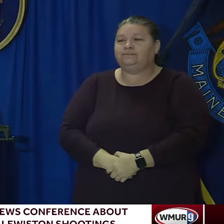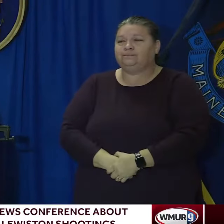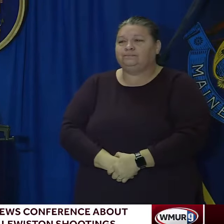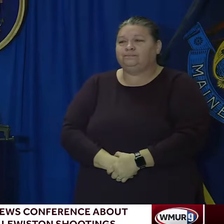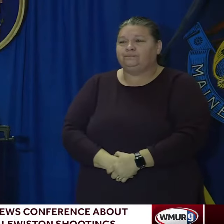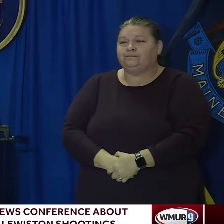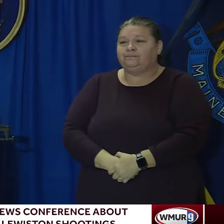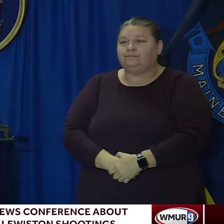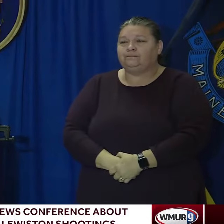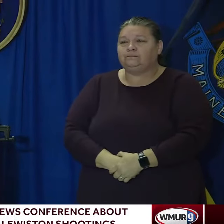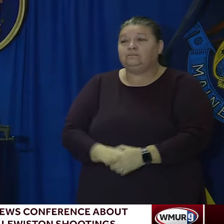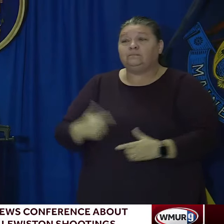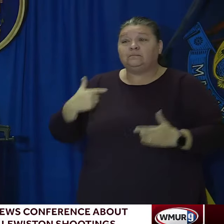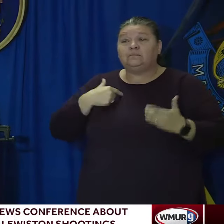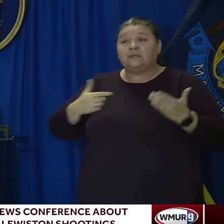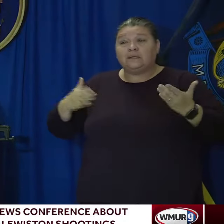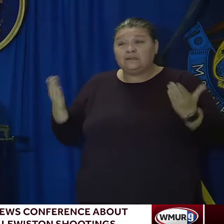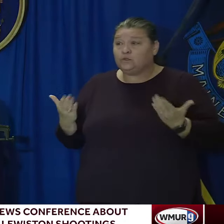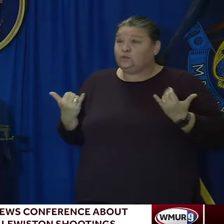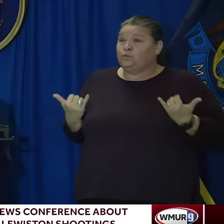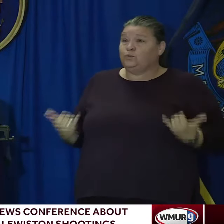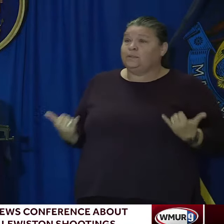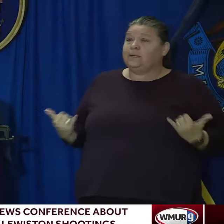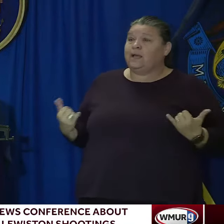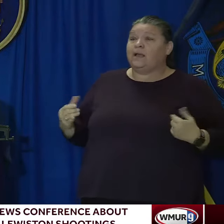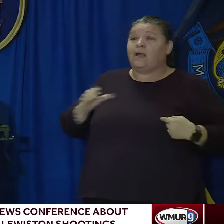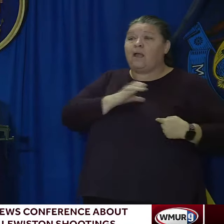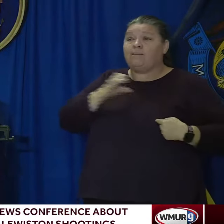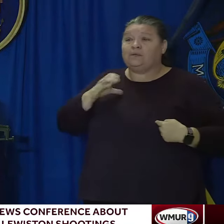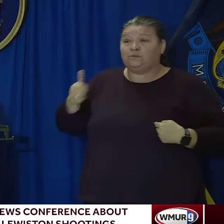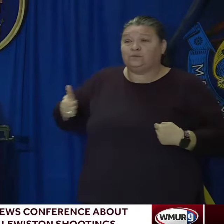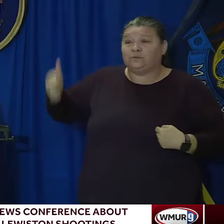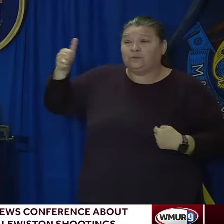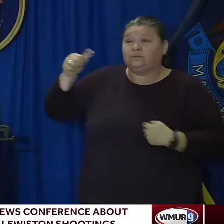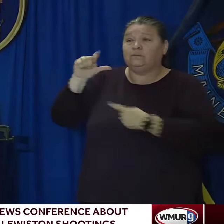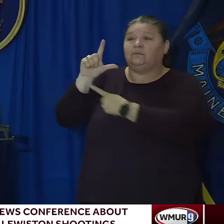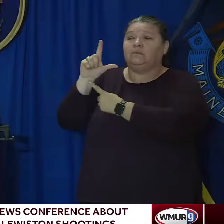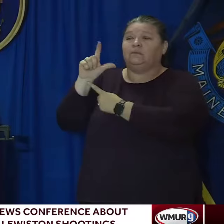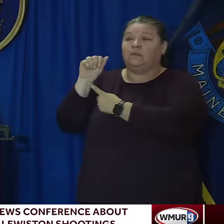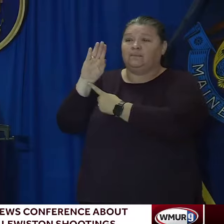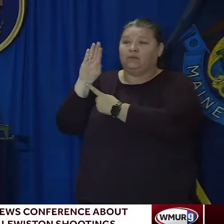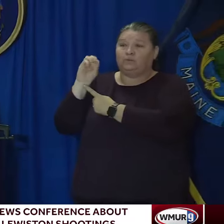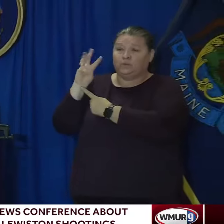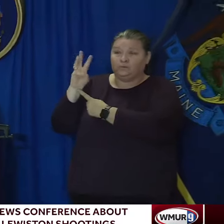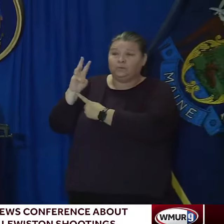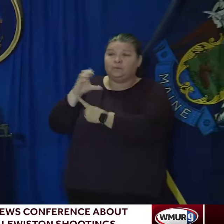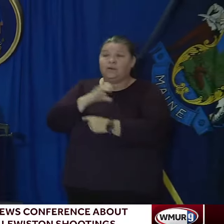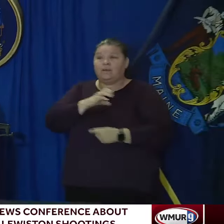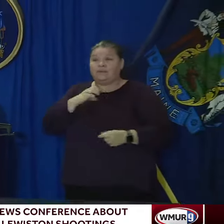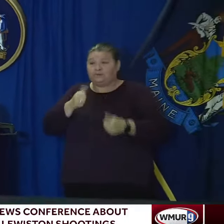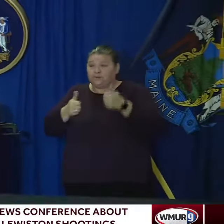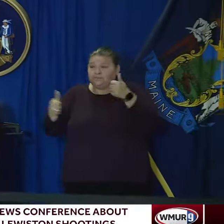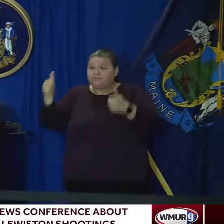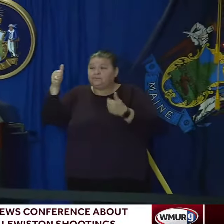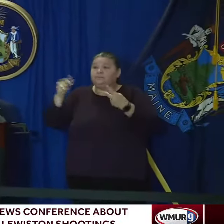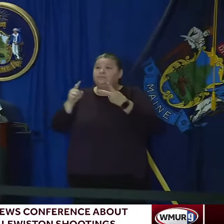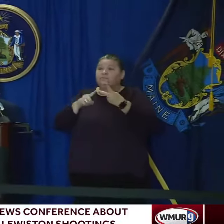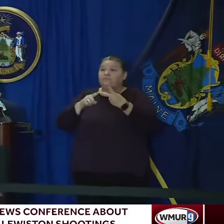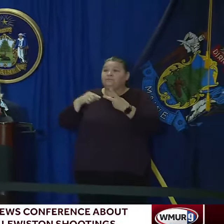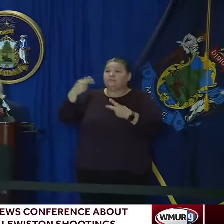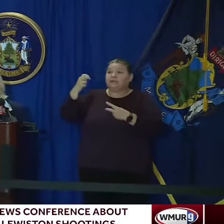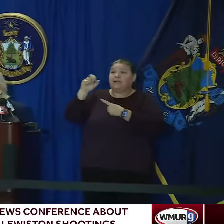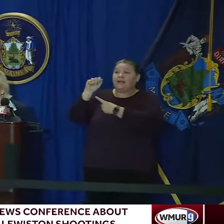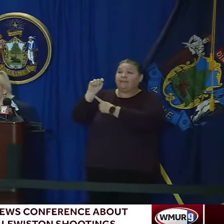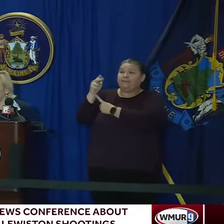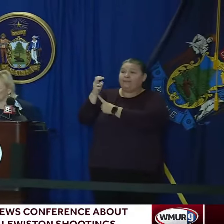I'm joined today by Commissioner Jean Lambrew, Commissioner of Department of Health and Human Services, and Commissioner Heather Johnson of the Department of Economic